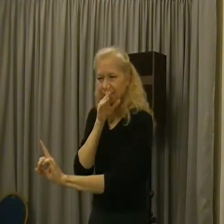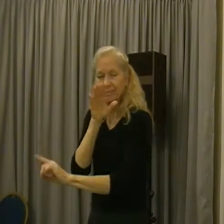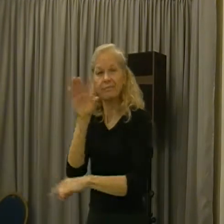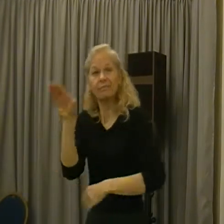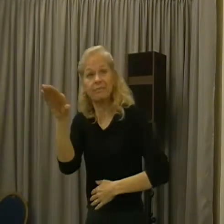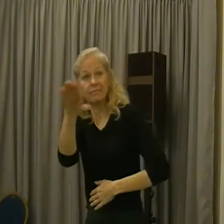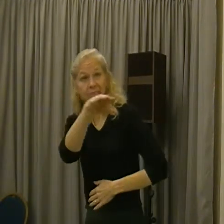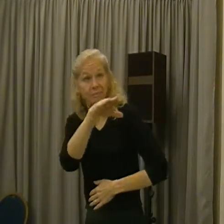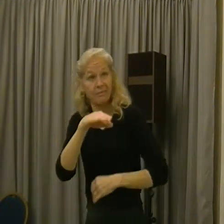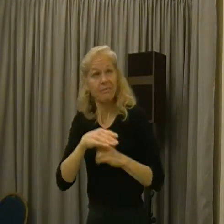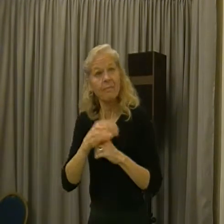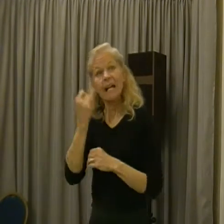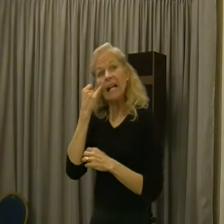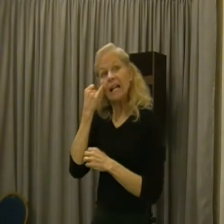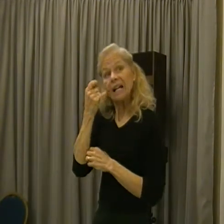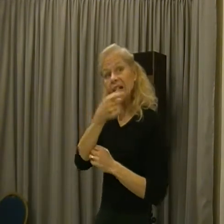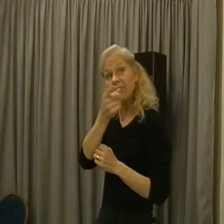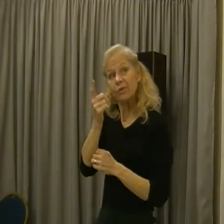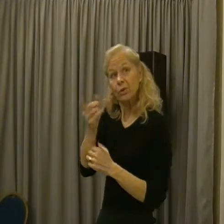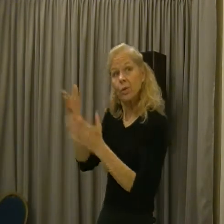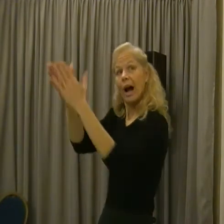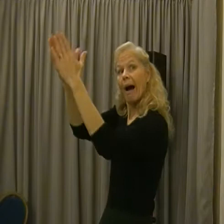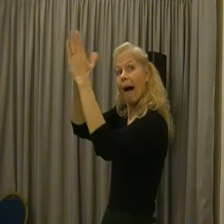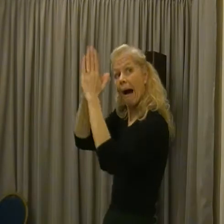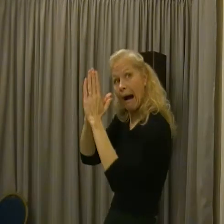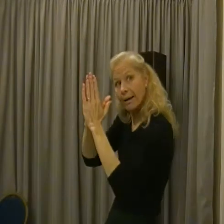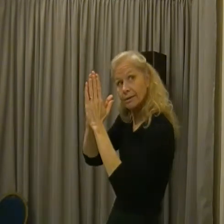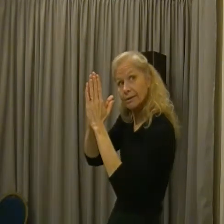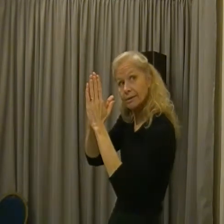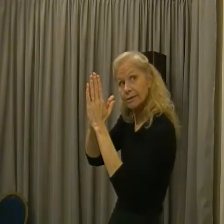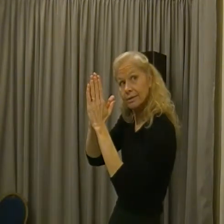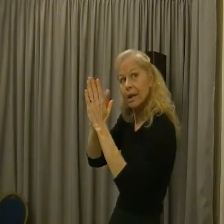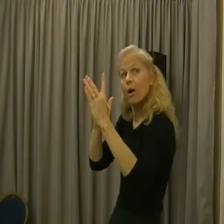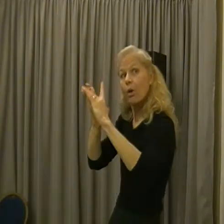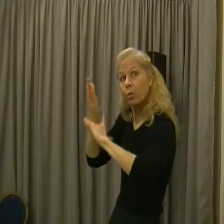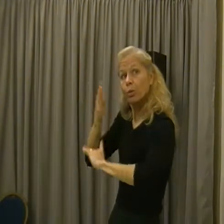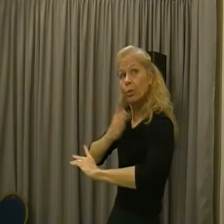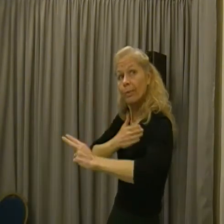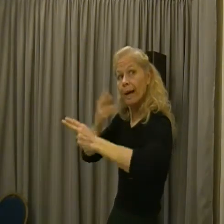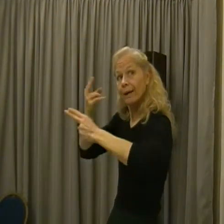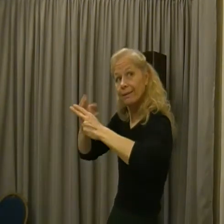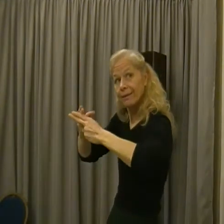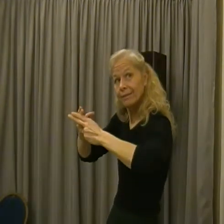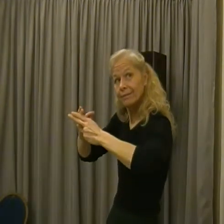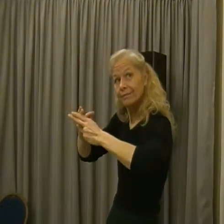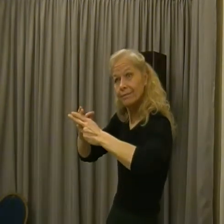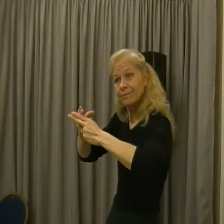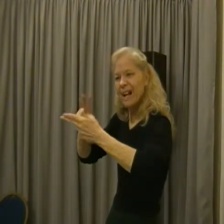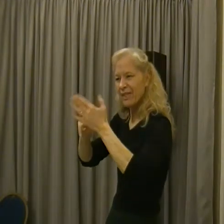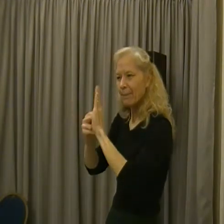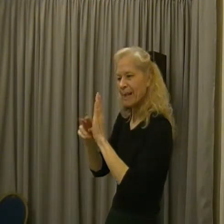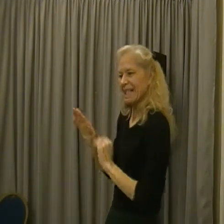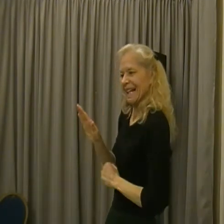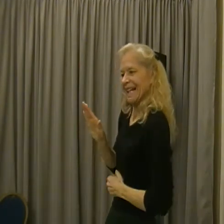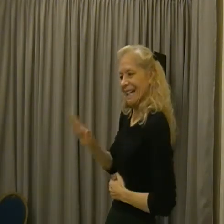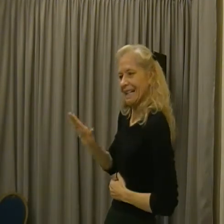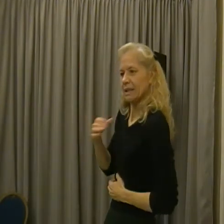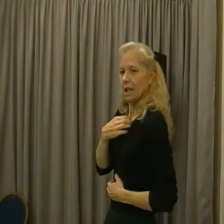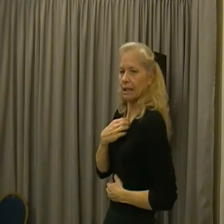That's a pretty big statement. That will I do. And that makes it even bigger. That the